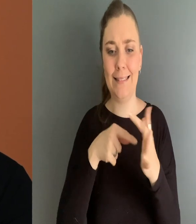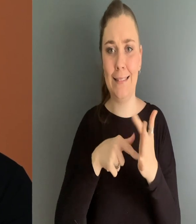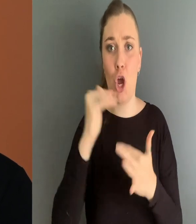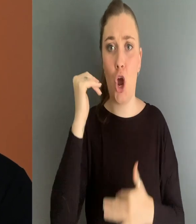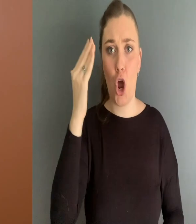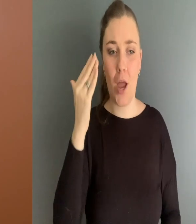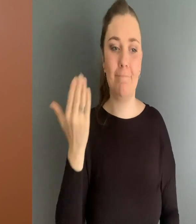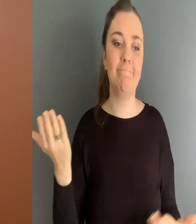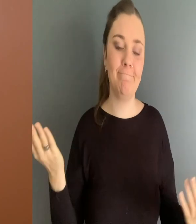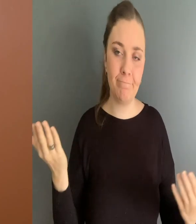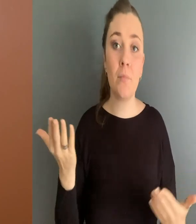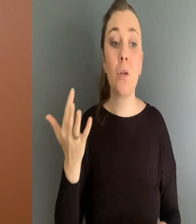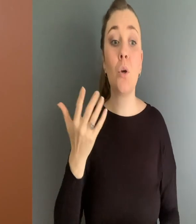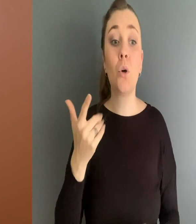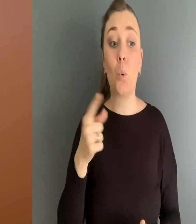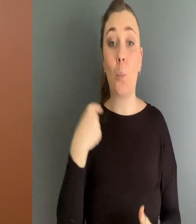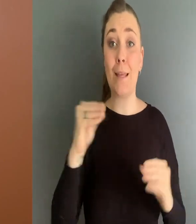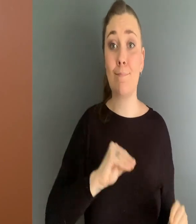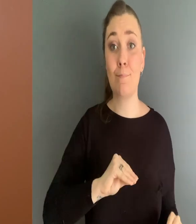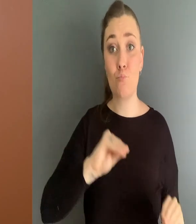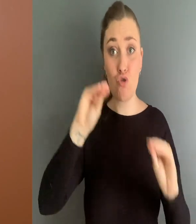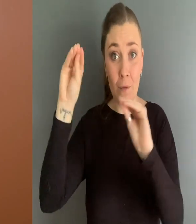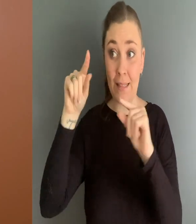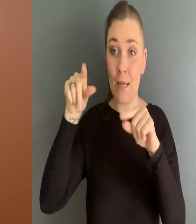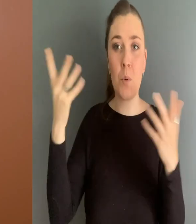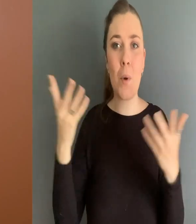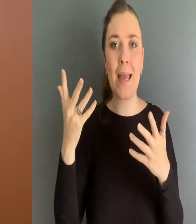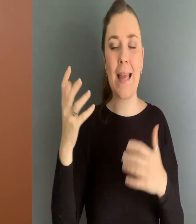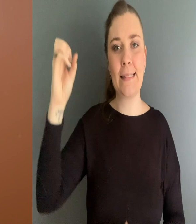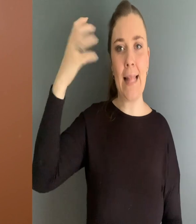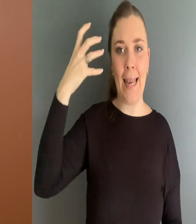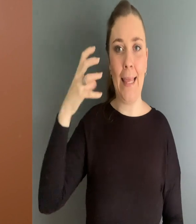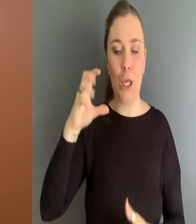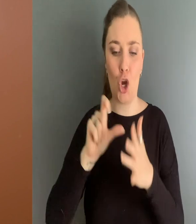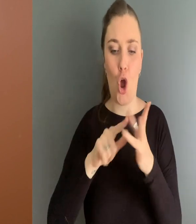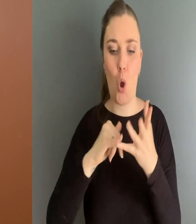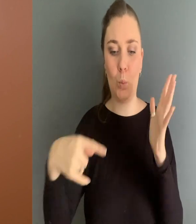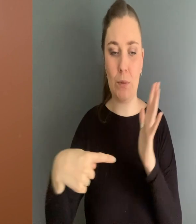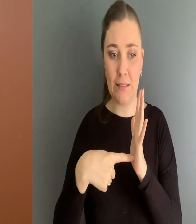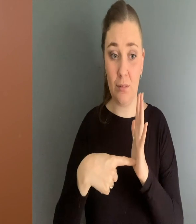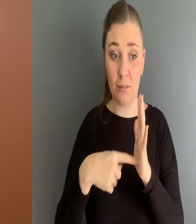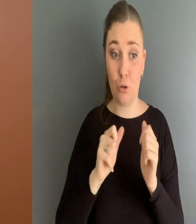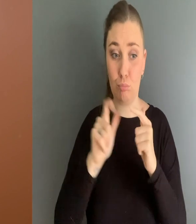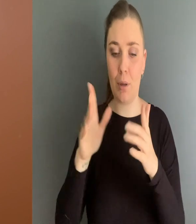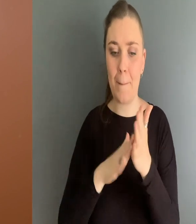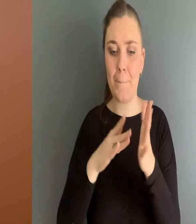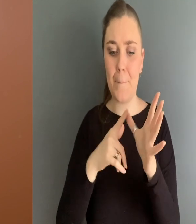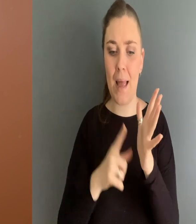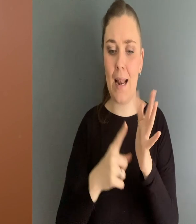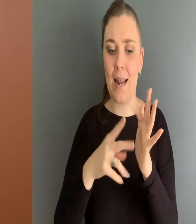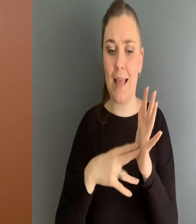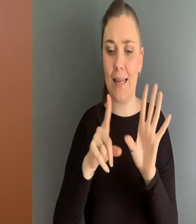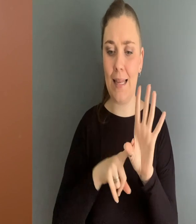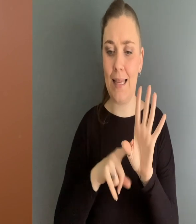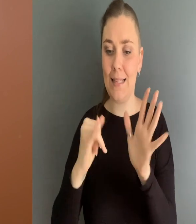that's when we moved up here on the sunny coast to go to malaney state high because